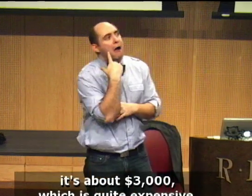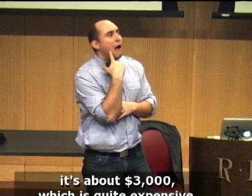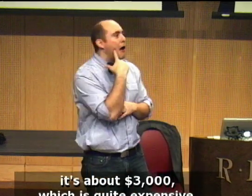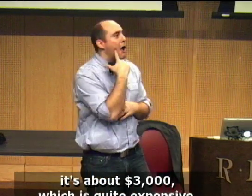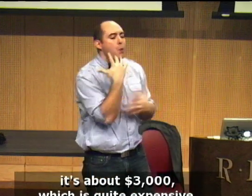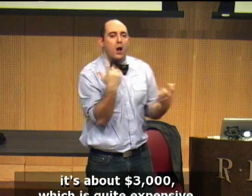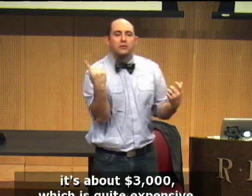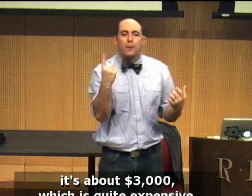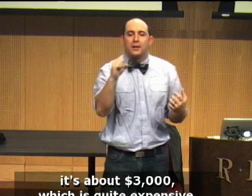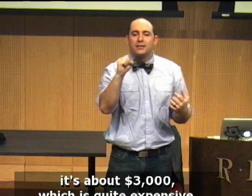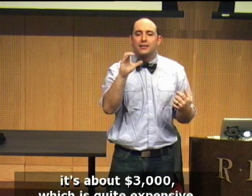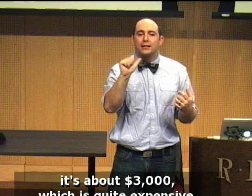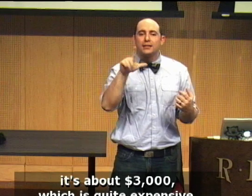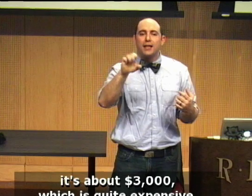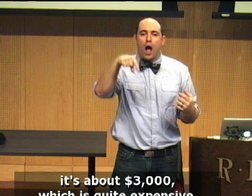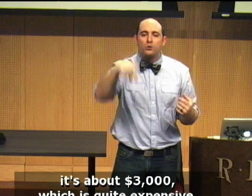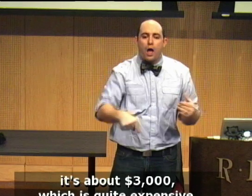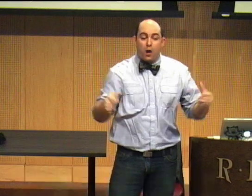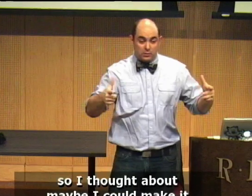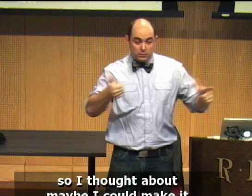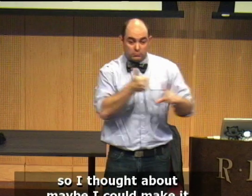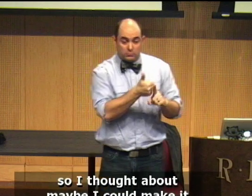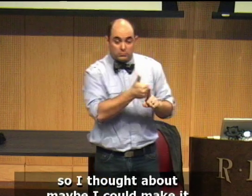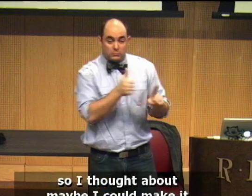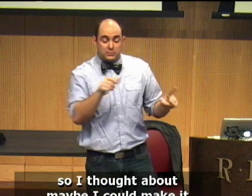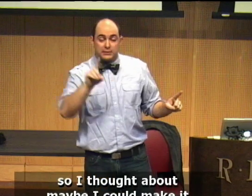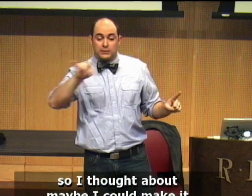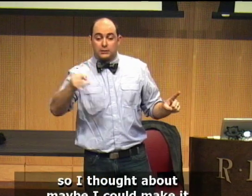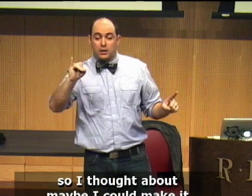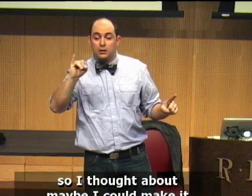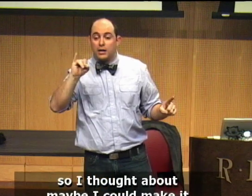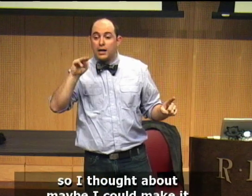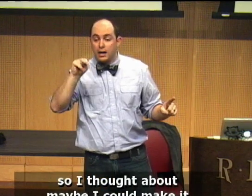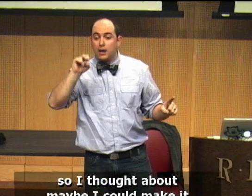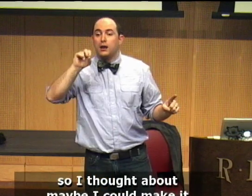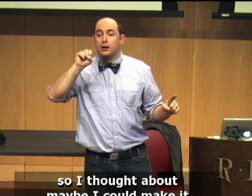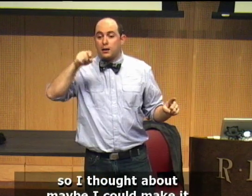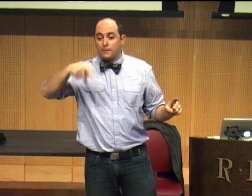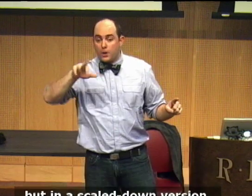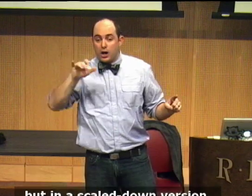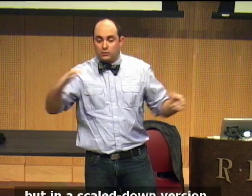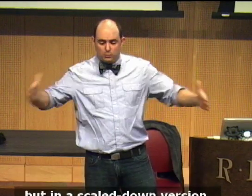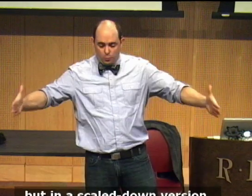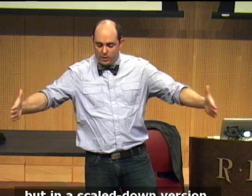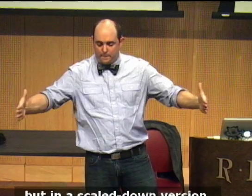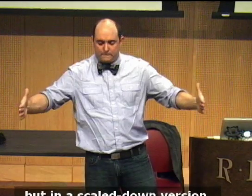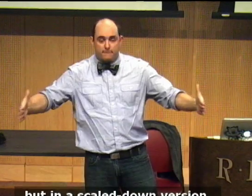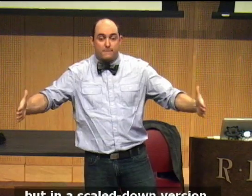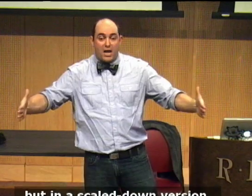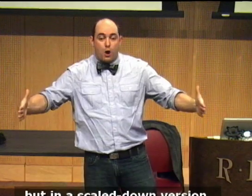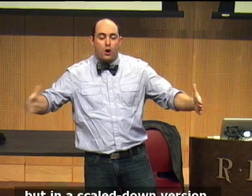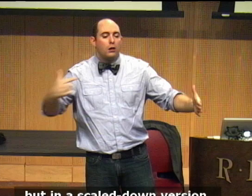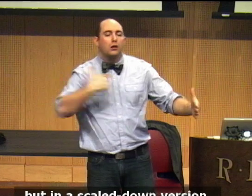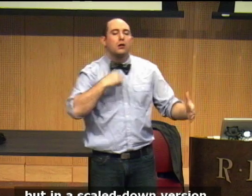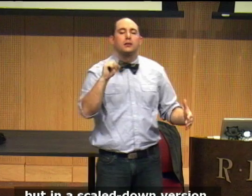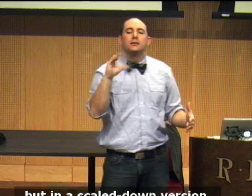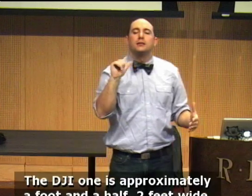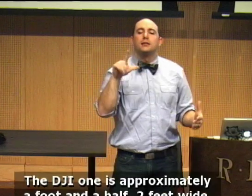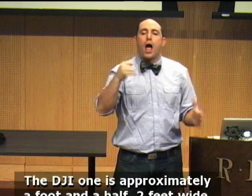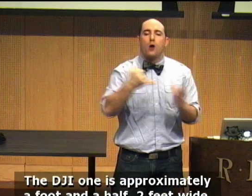which is quite expensive. So I thought about maybe I could make it, but in a scaled down version. The DJI